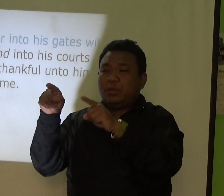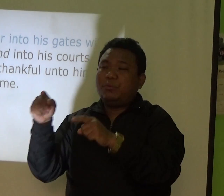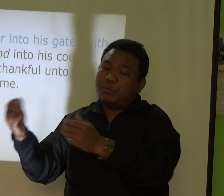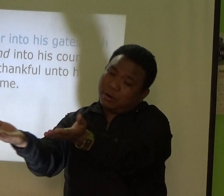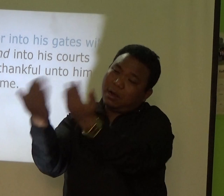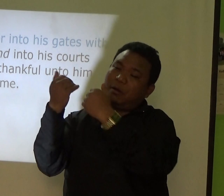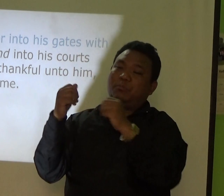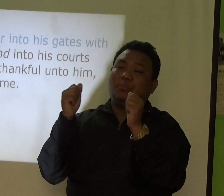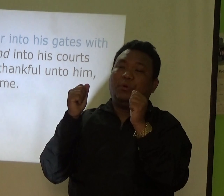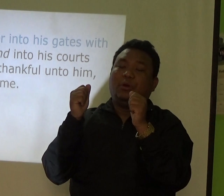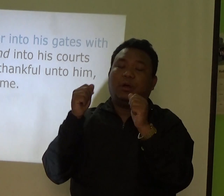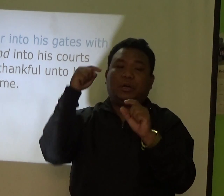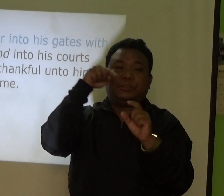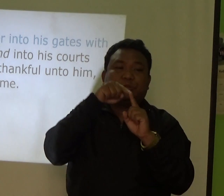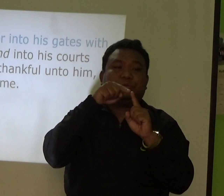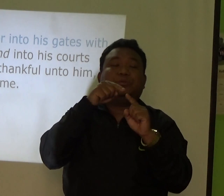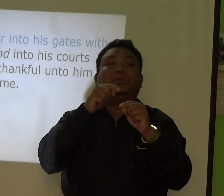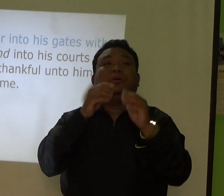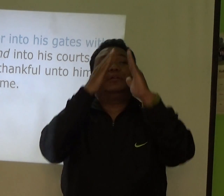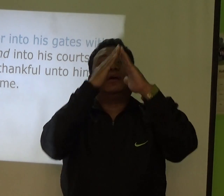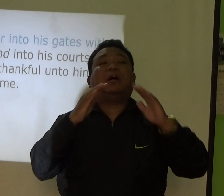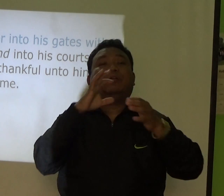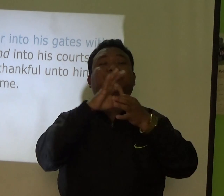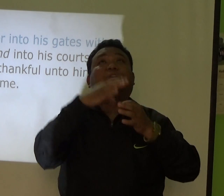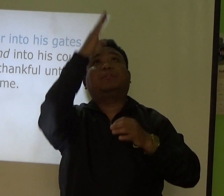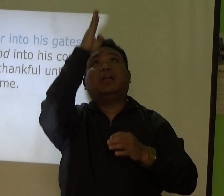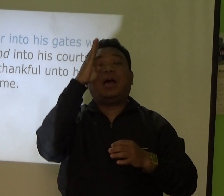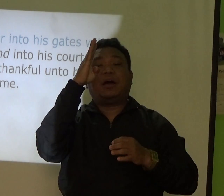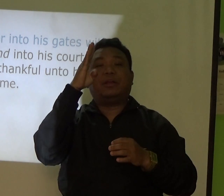You come to the house of God.